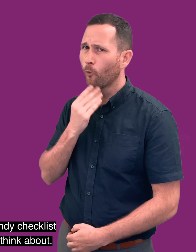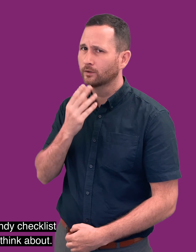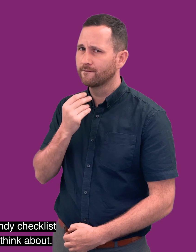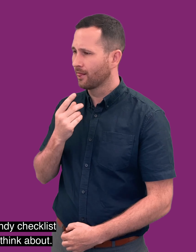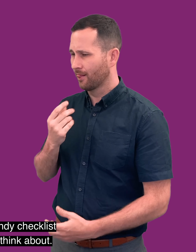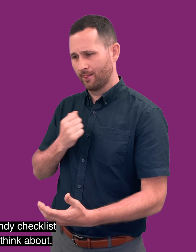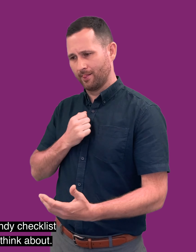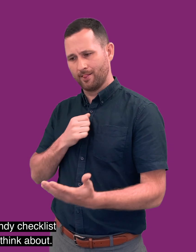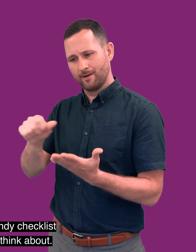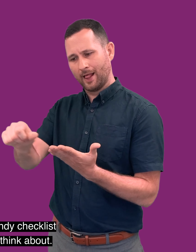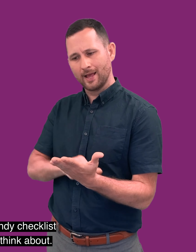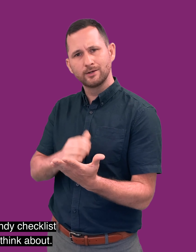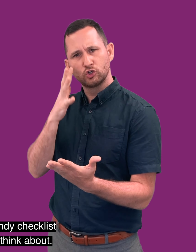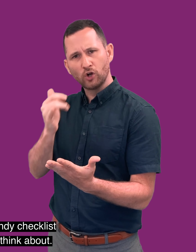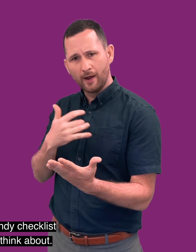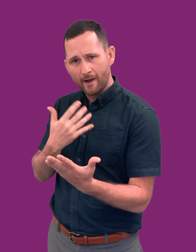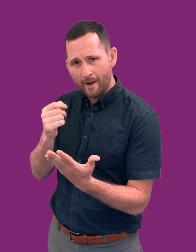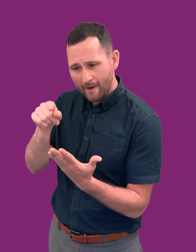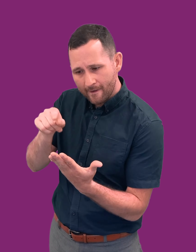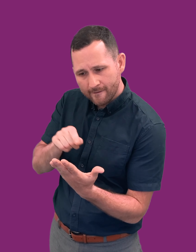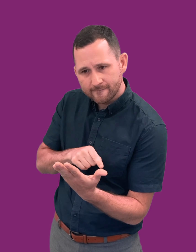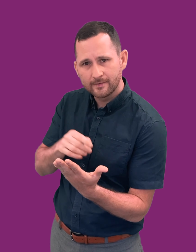Here's a handy checklist of items to think about.